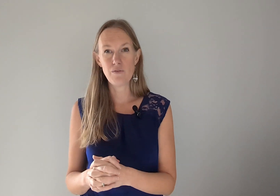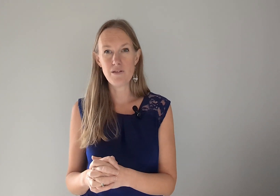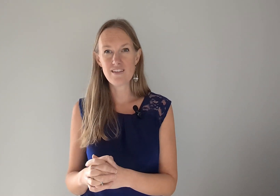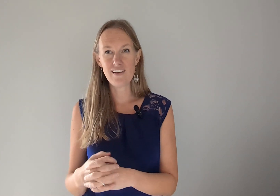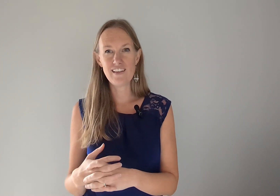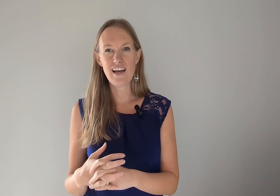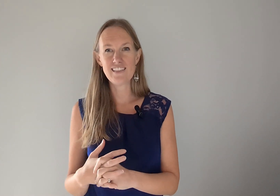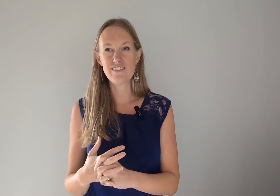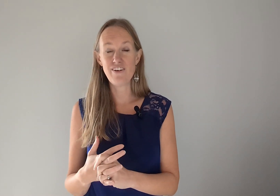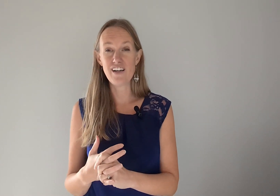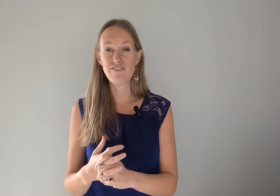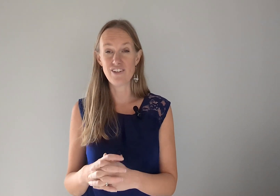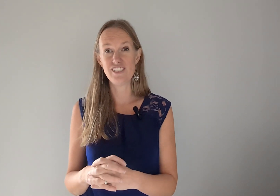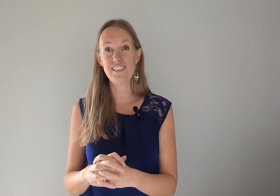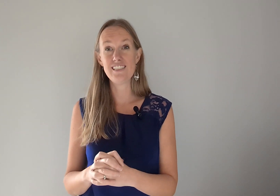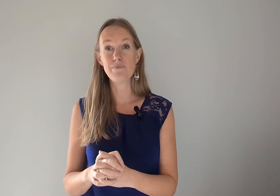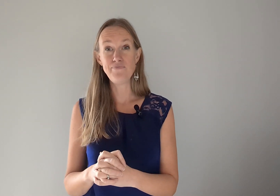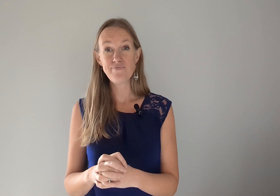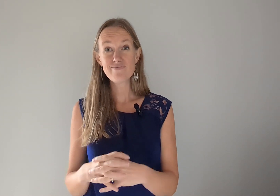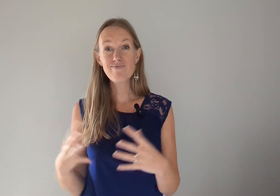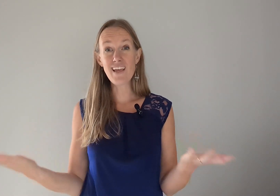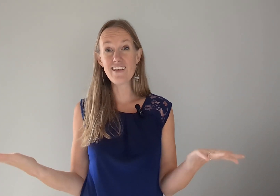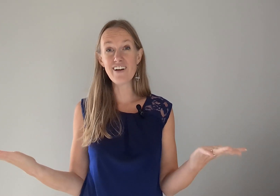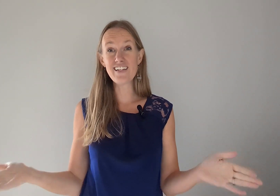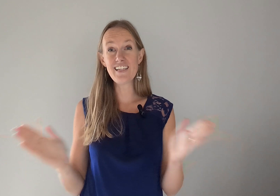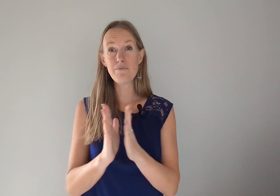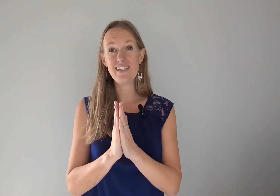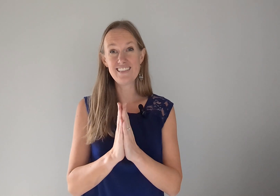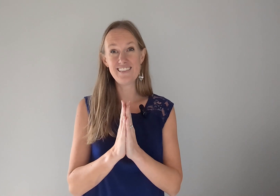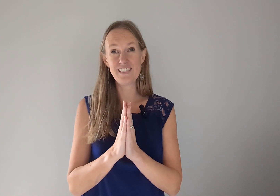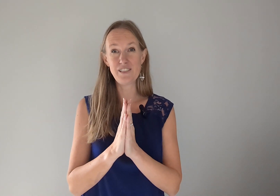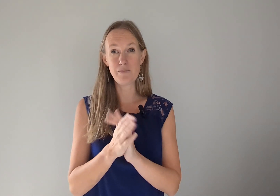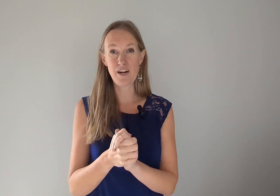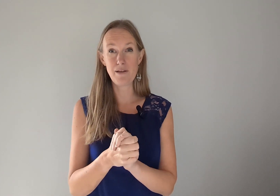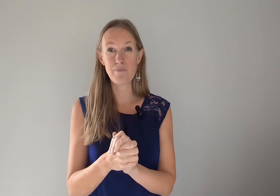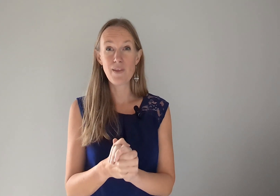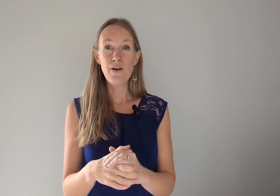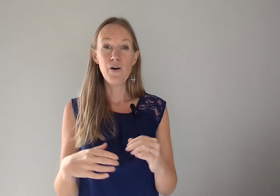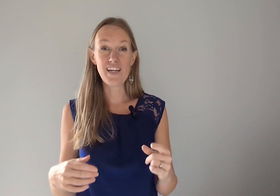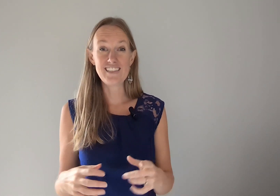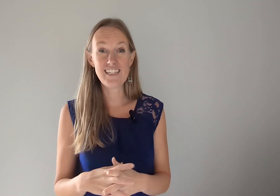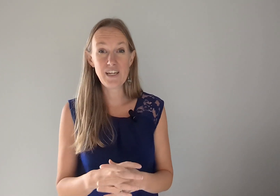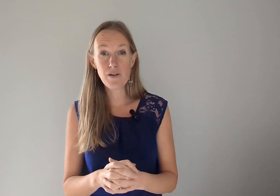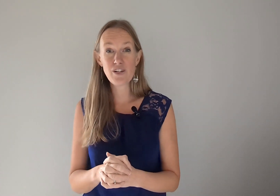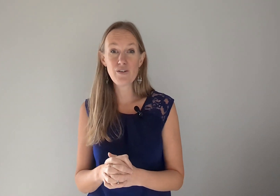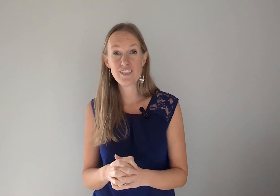be signing that has the 5 verses. And then finally, please consider subscribing. Okay, today we are going to